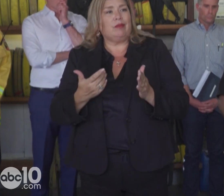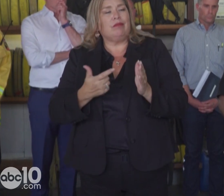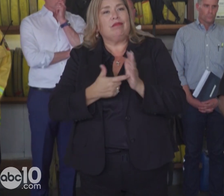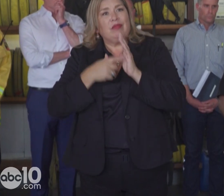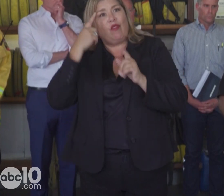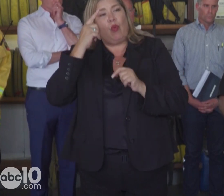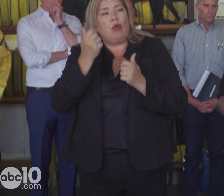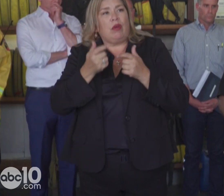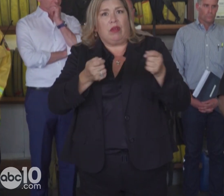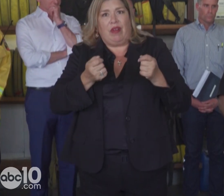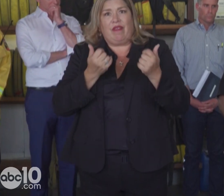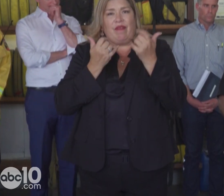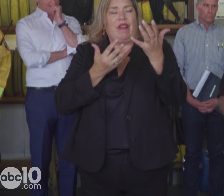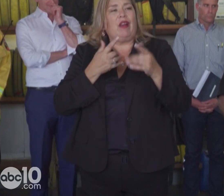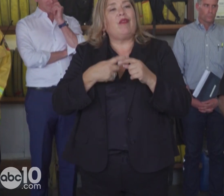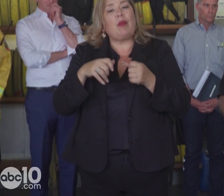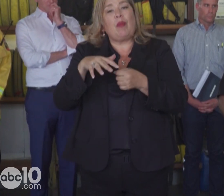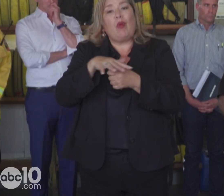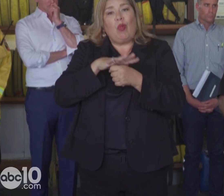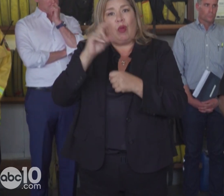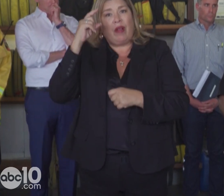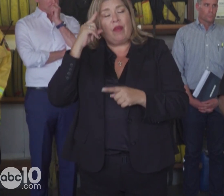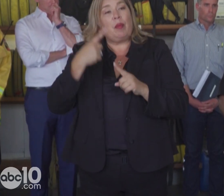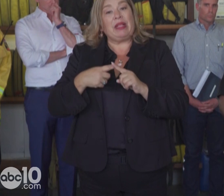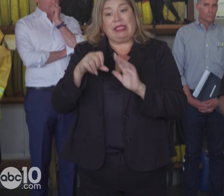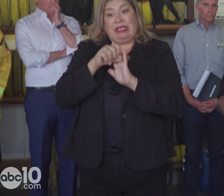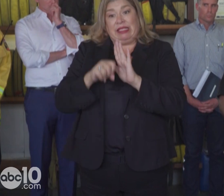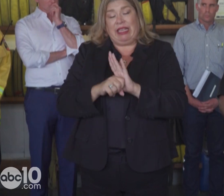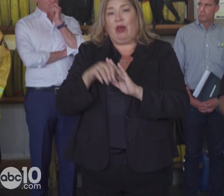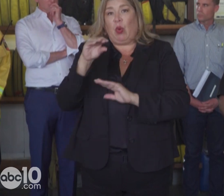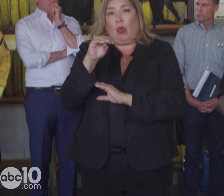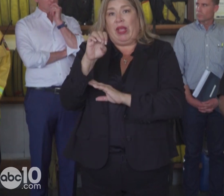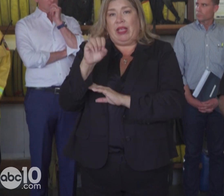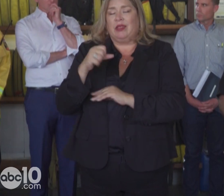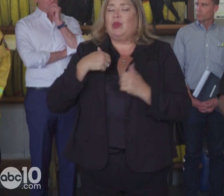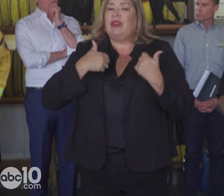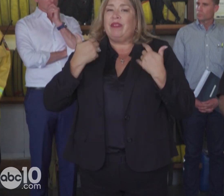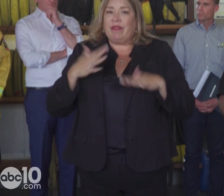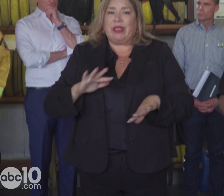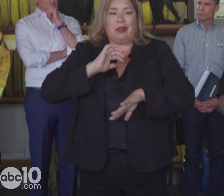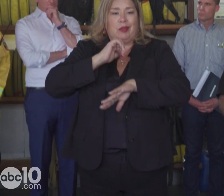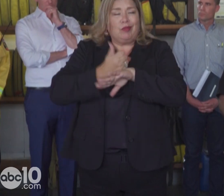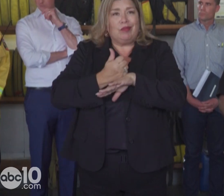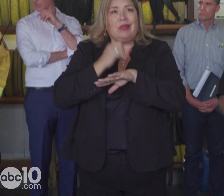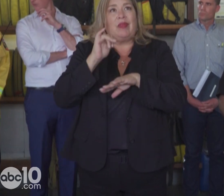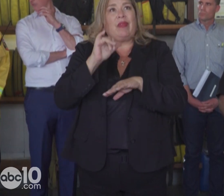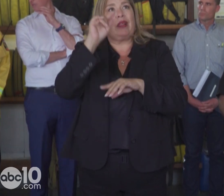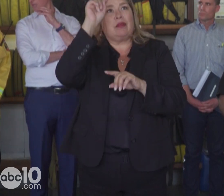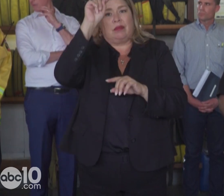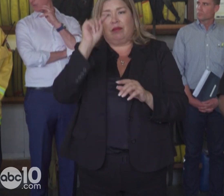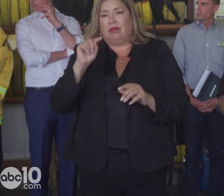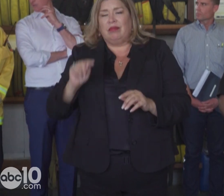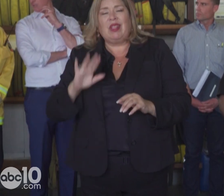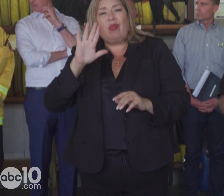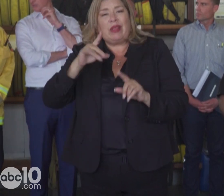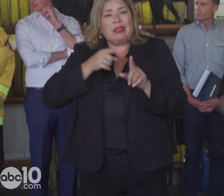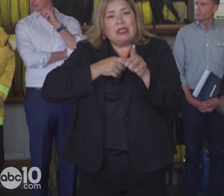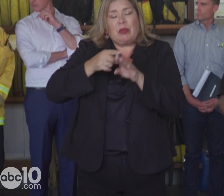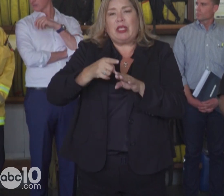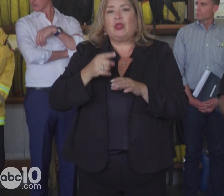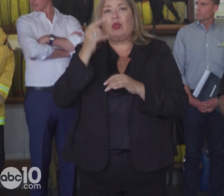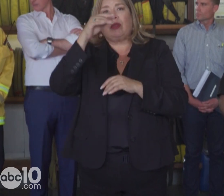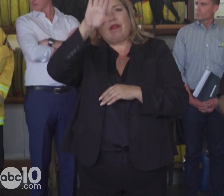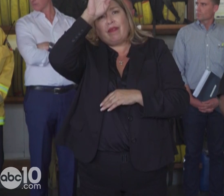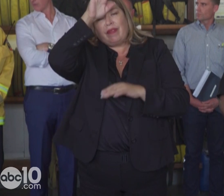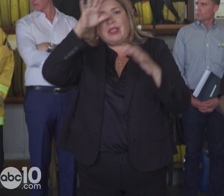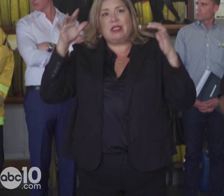local government and from state OES. And we have those. We have pre-positioned those assets. They're specialized strike teams or task